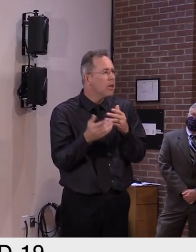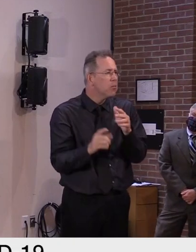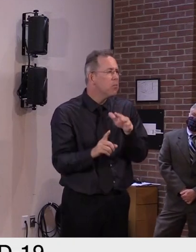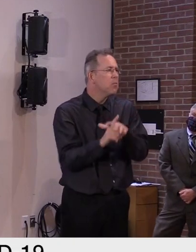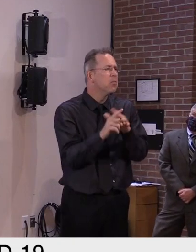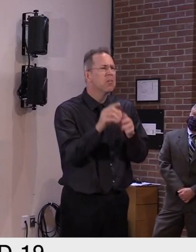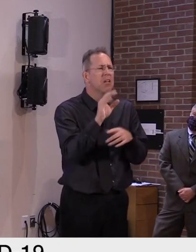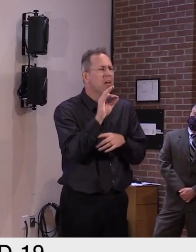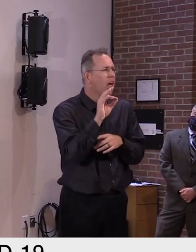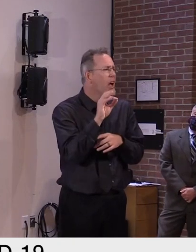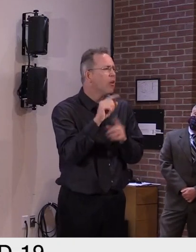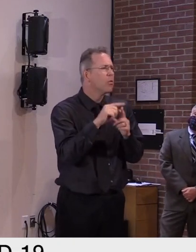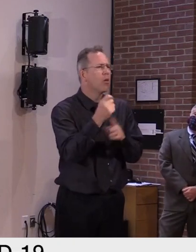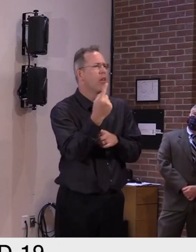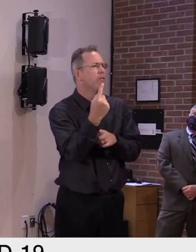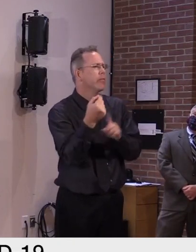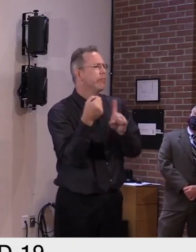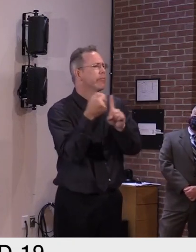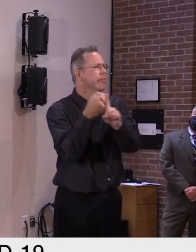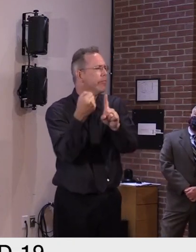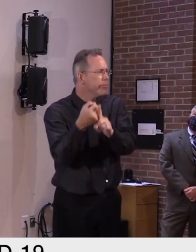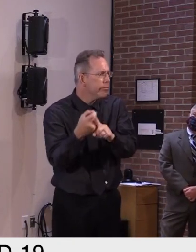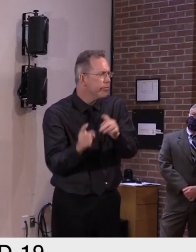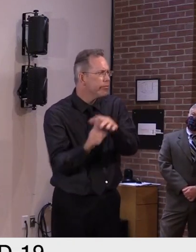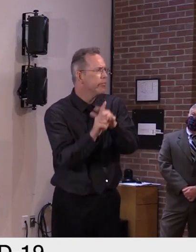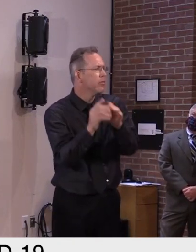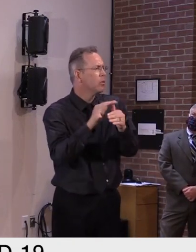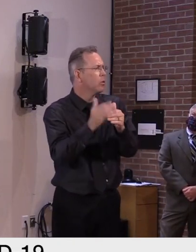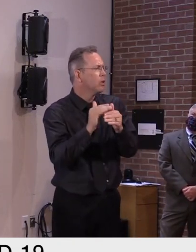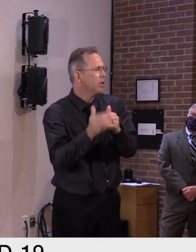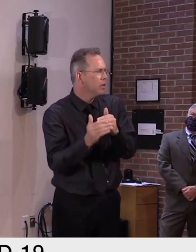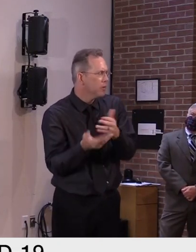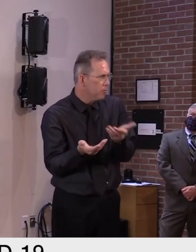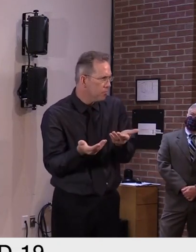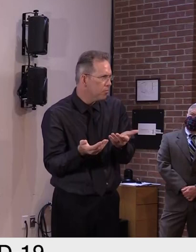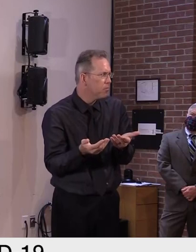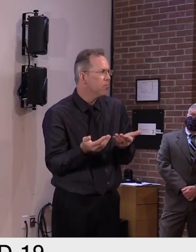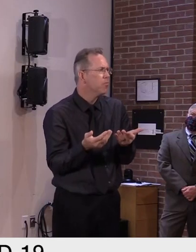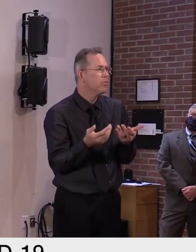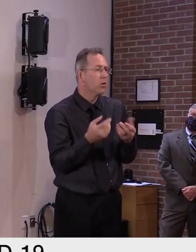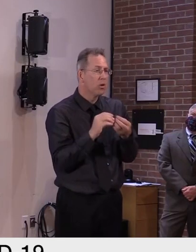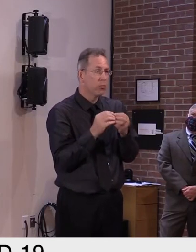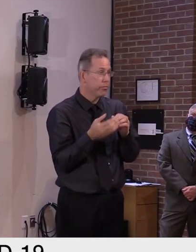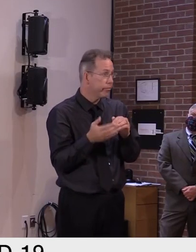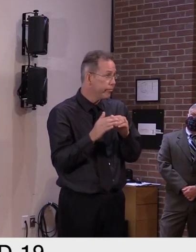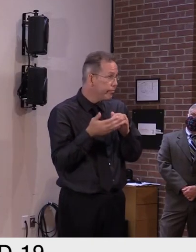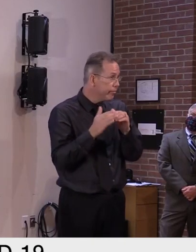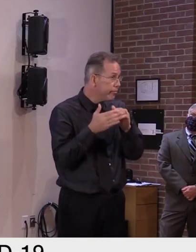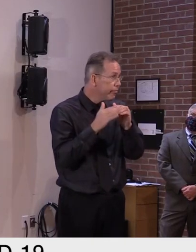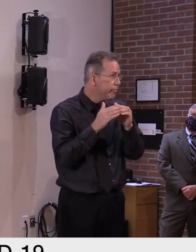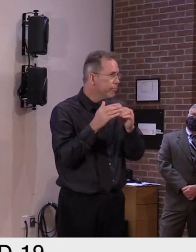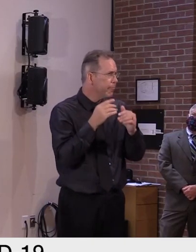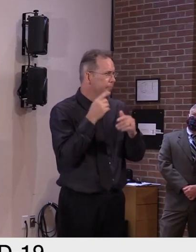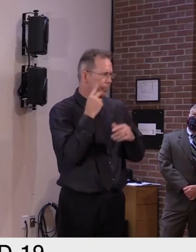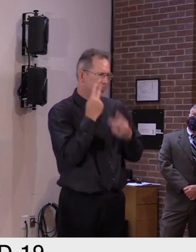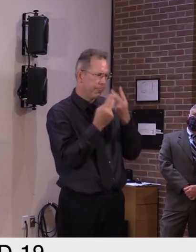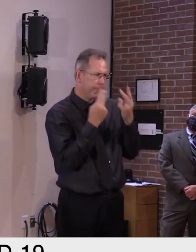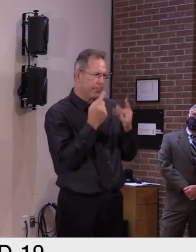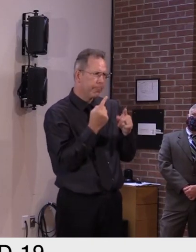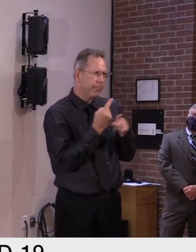trend in the direction, but it's not an unexpected trend because we've been sort of gearing up for